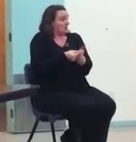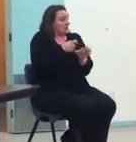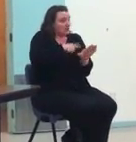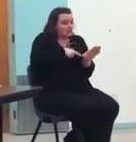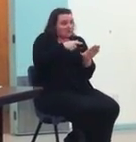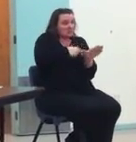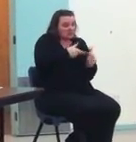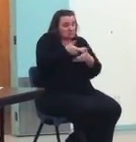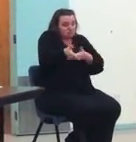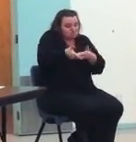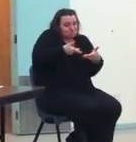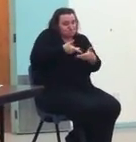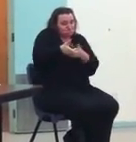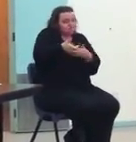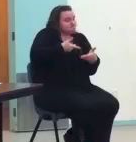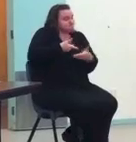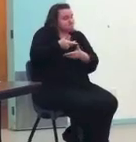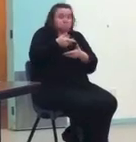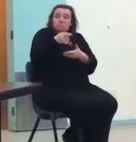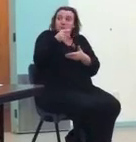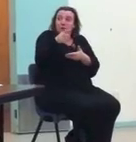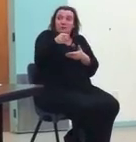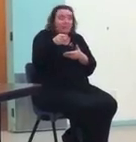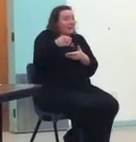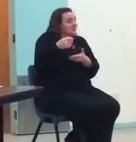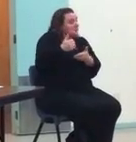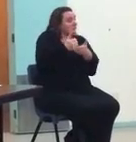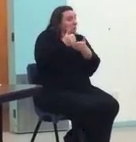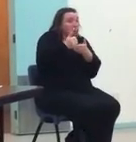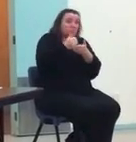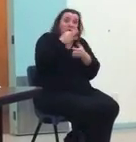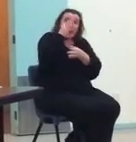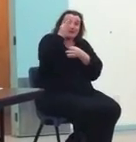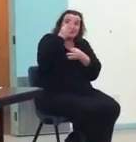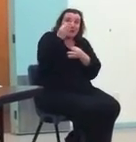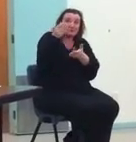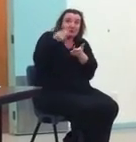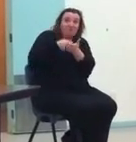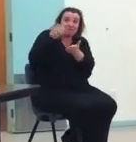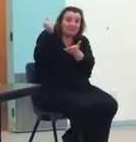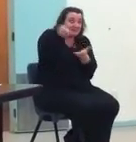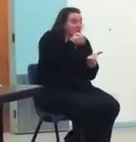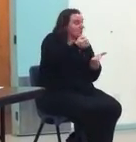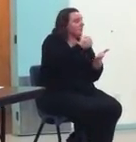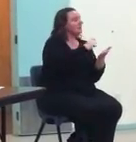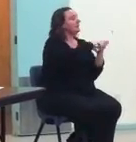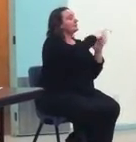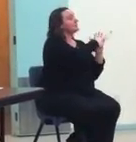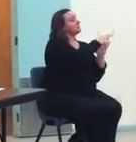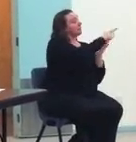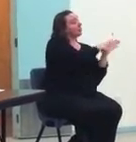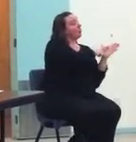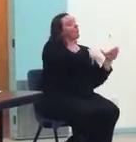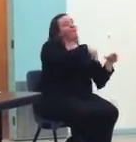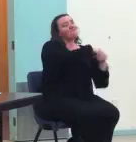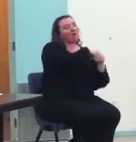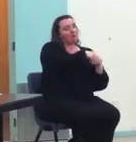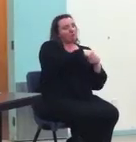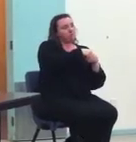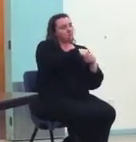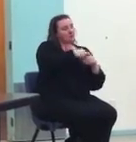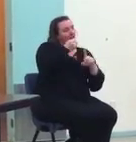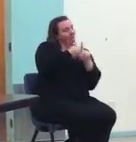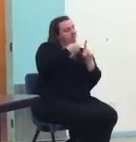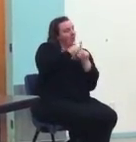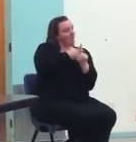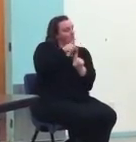of negotiating, get that support, that funding that she needed. When Auckland Disability Law was involved and